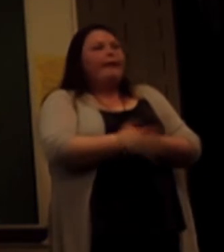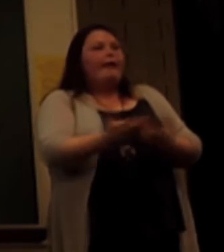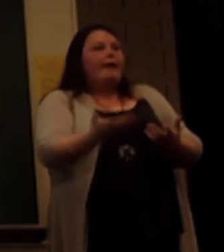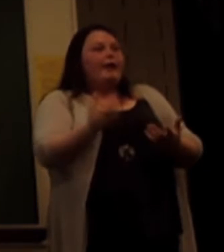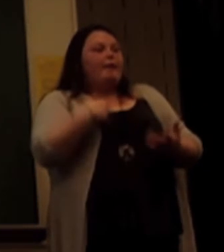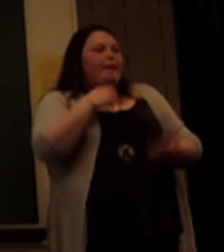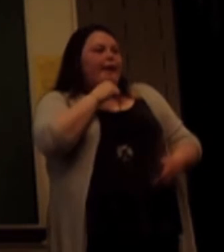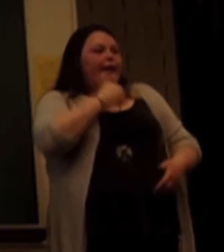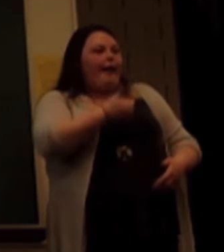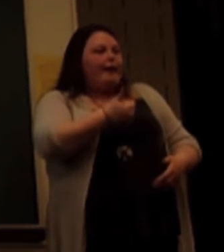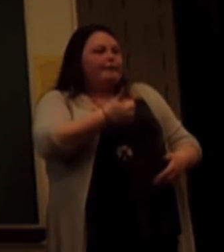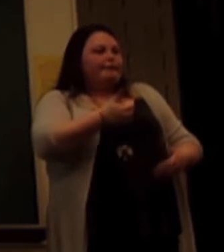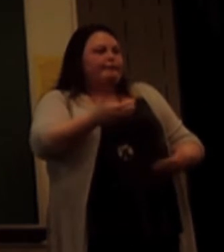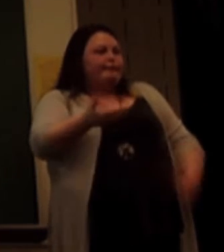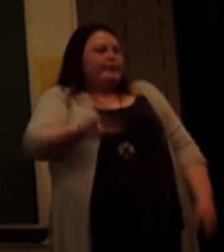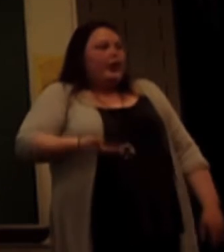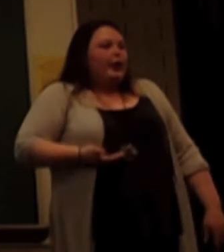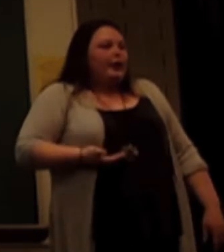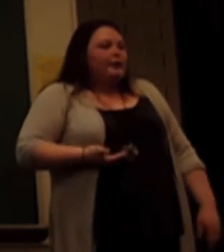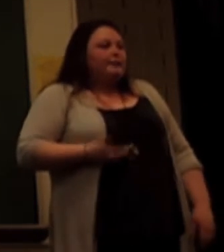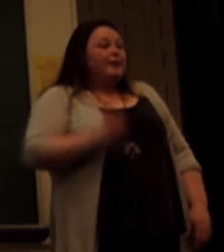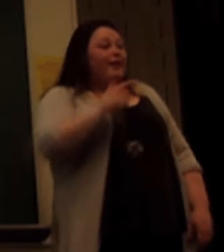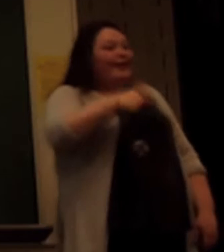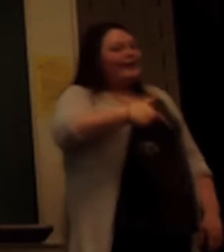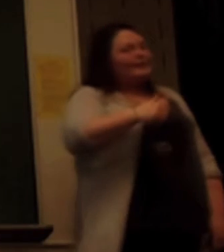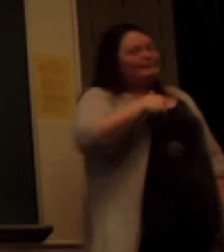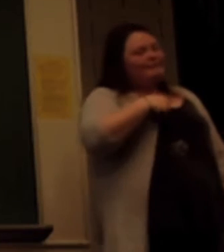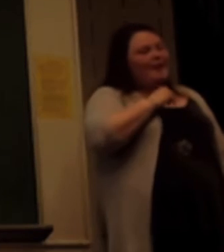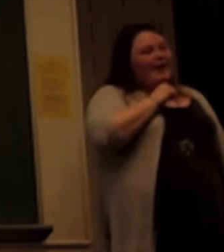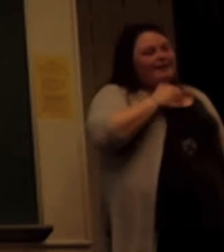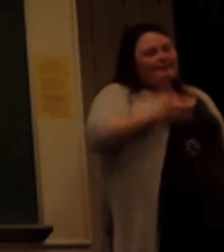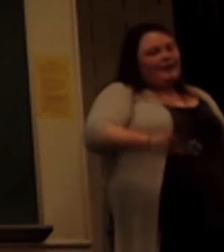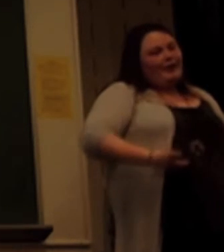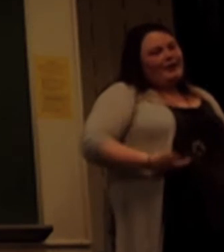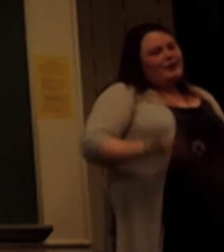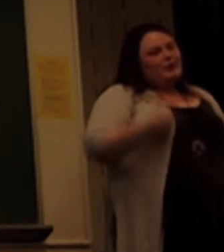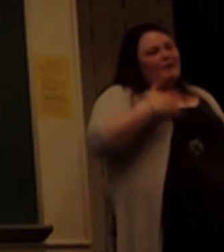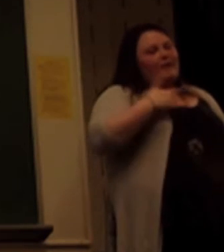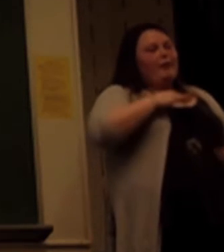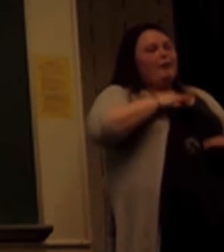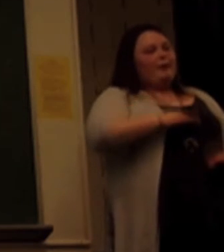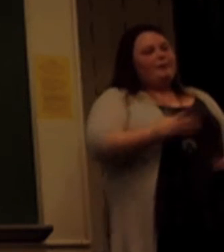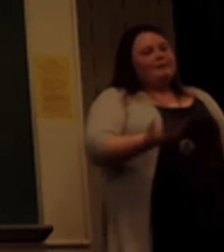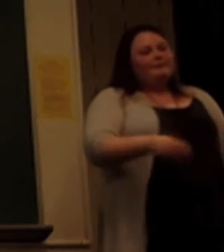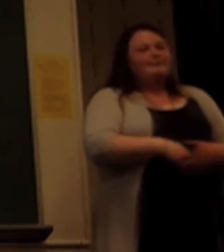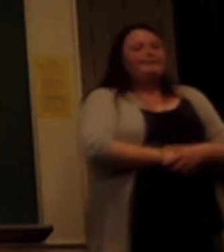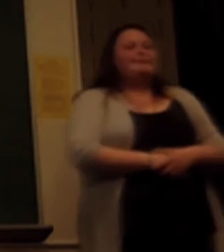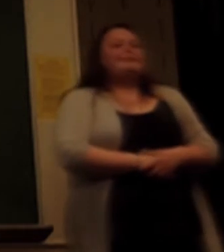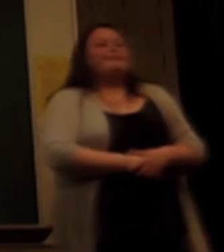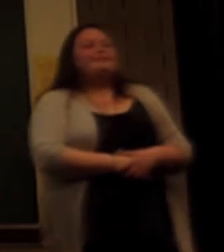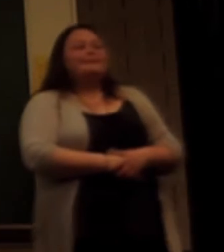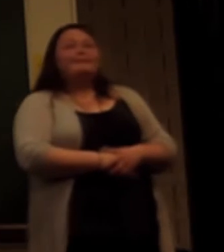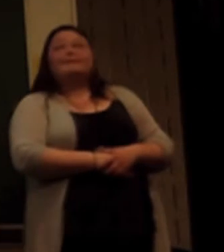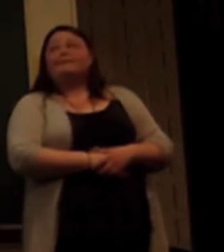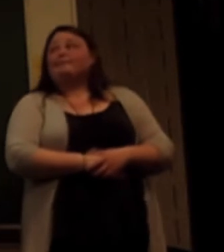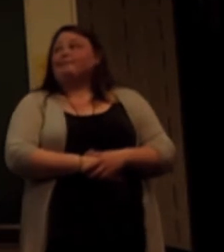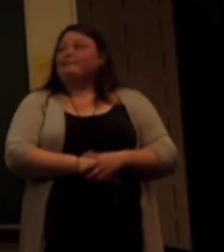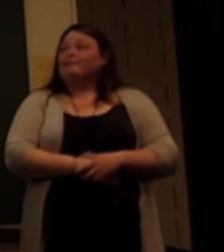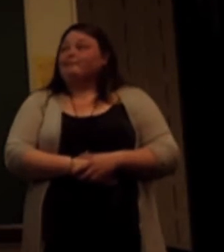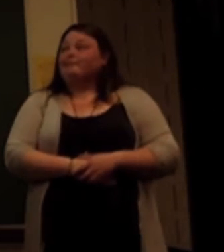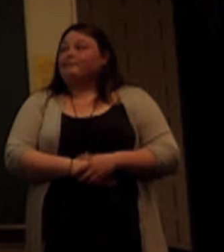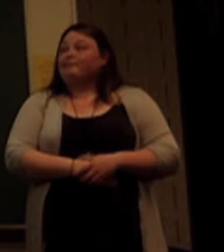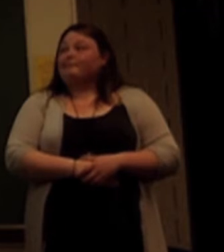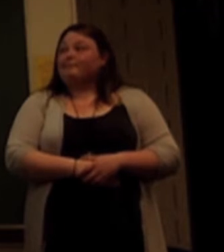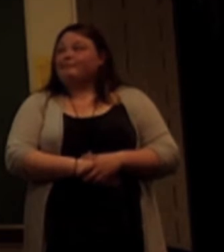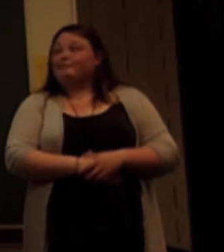crazy. He was really like conspiracy theories. It was an environmental science class, but he never talked about anything that seemed to do with what you would learn in that. And so